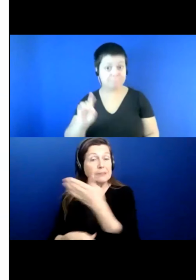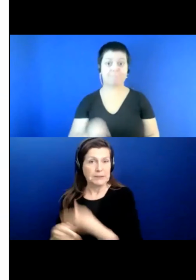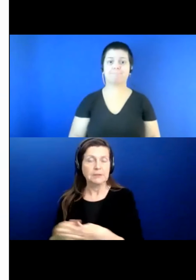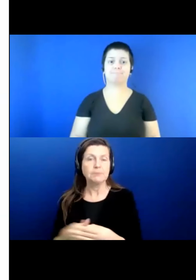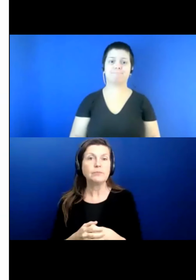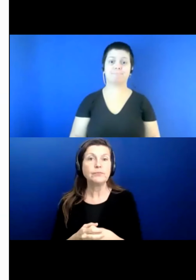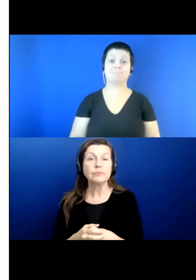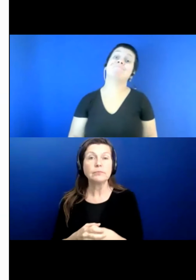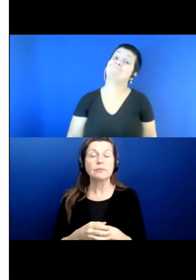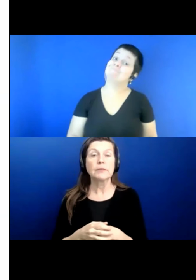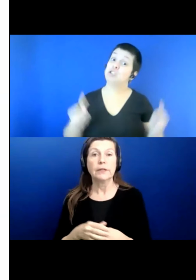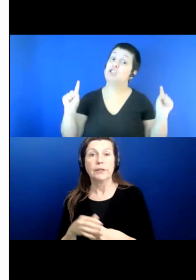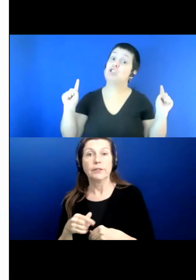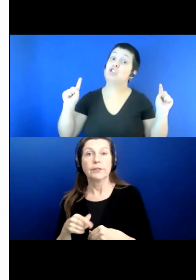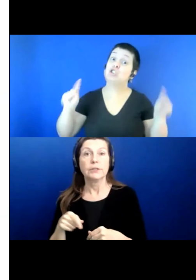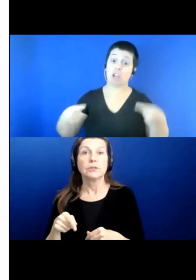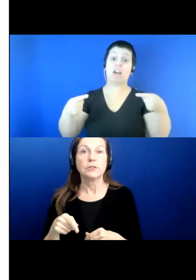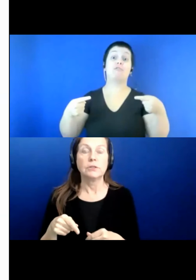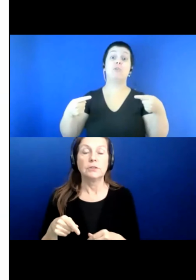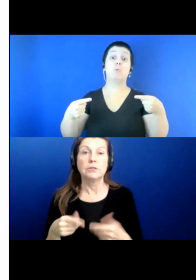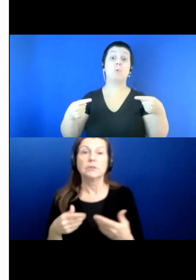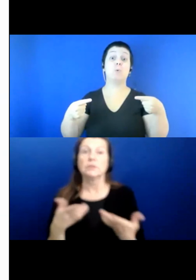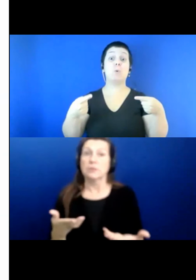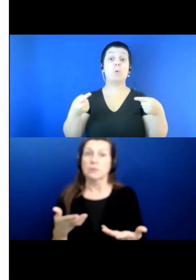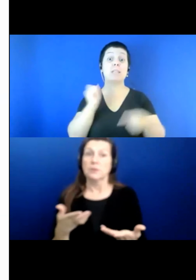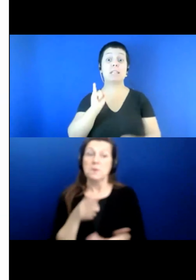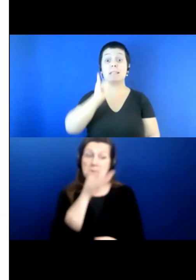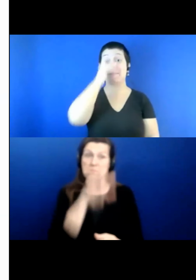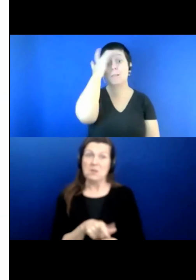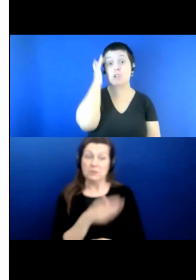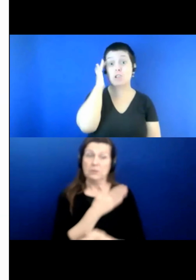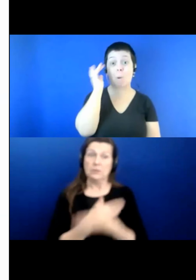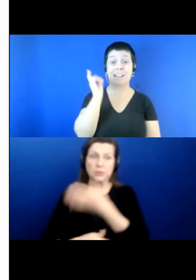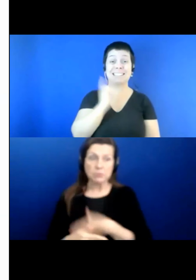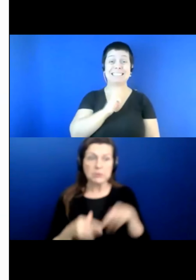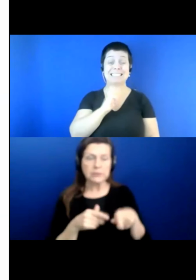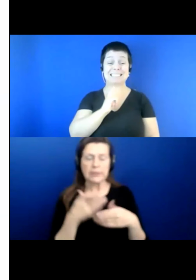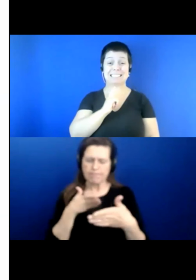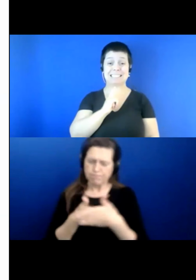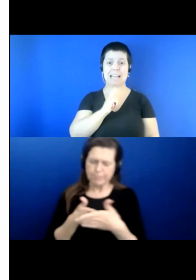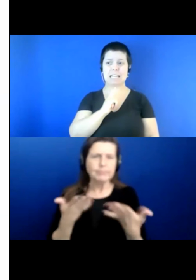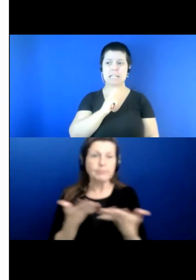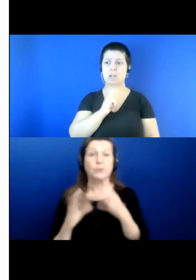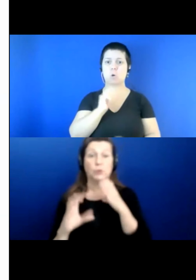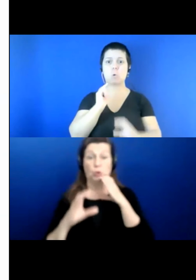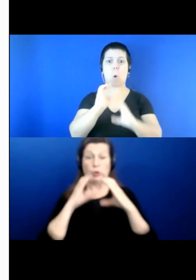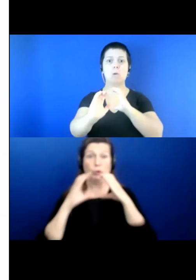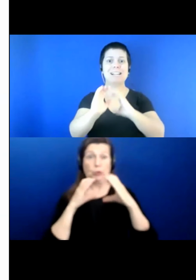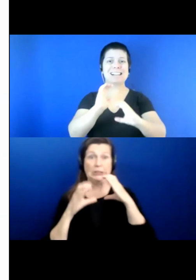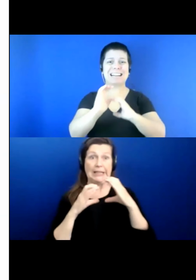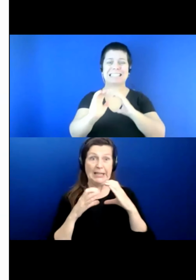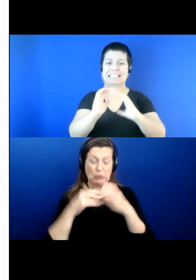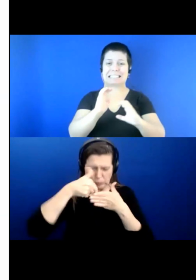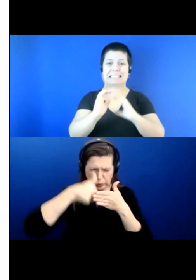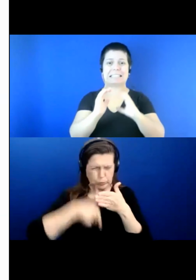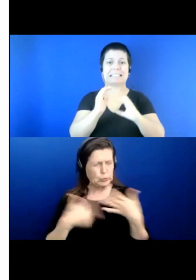is there for people who have comprehensive communication needs. For